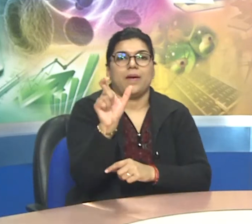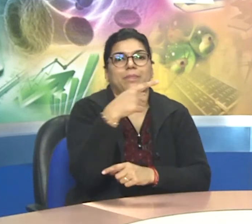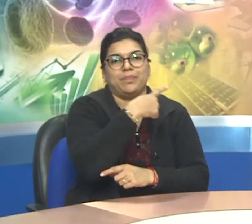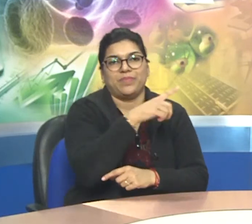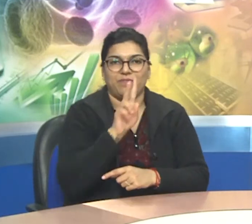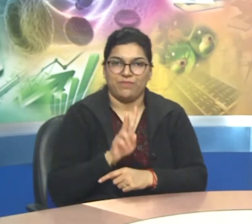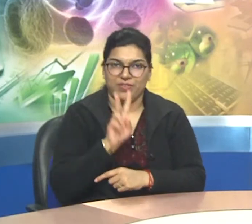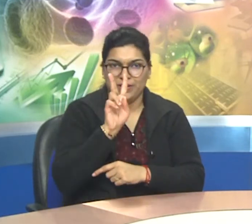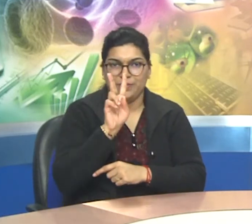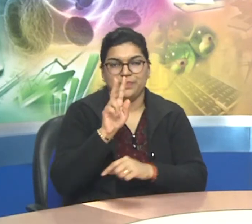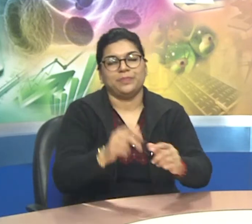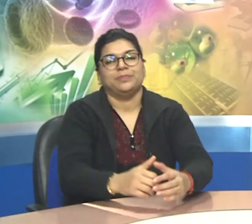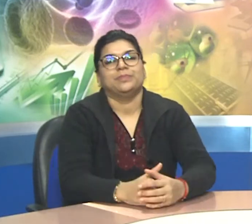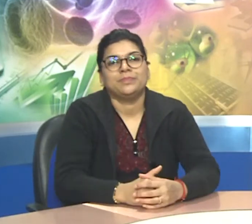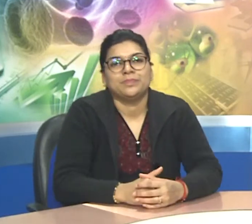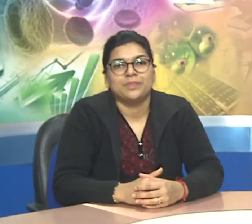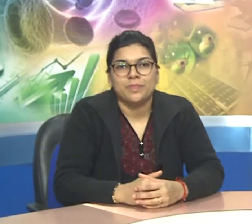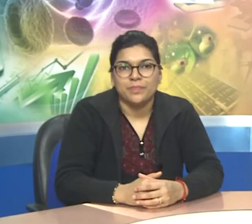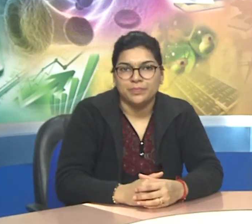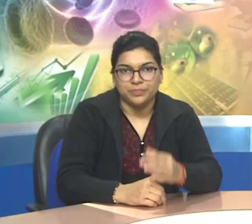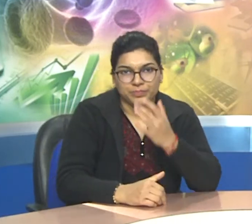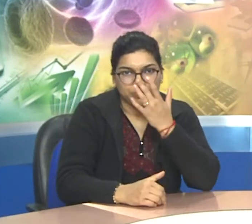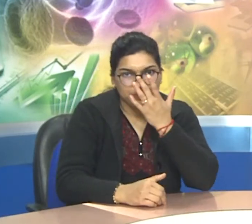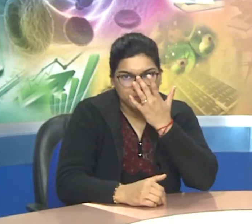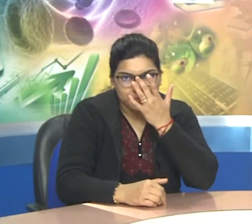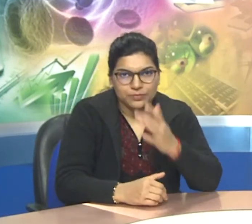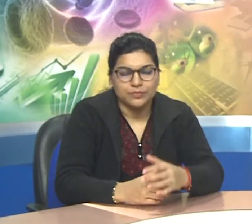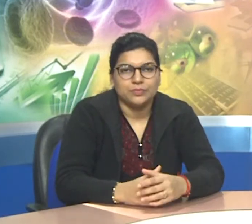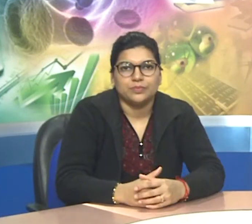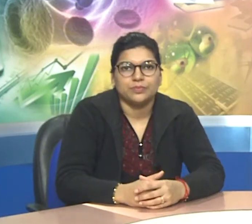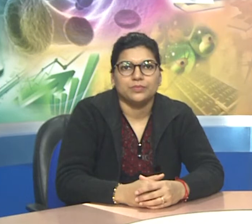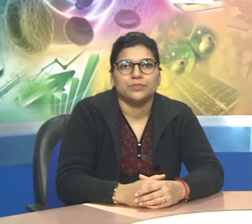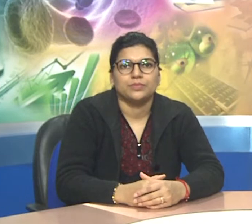and the whole process is known as vermicomposting.